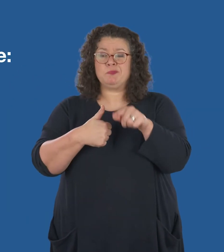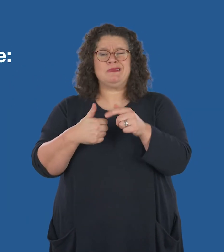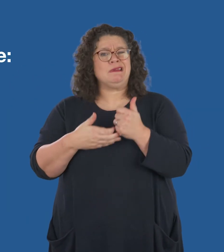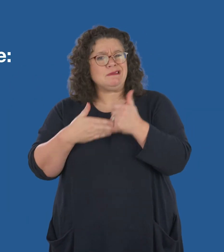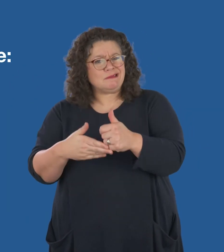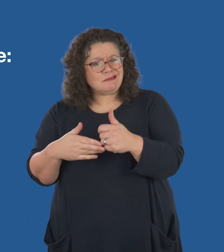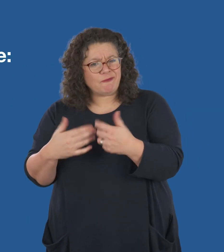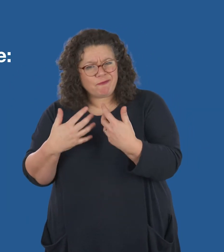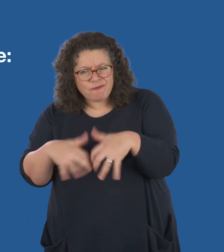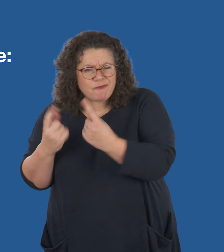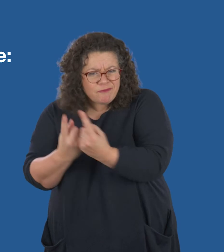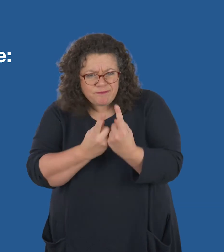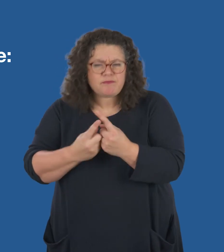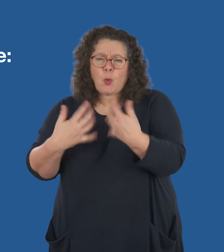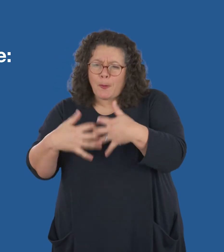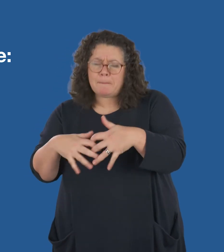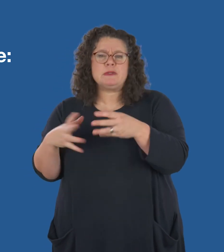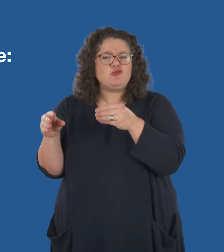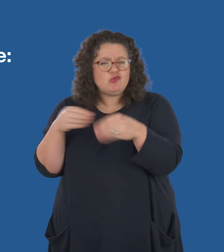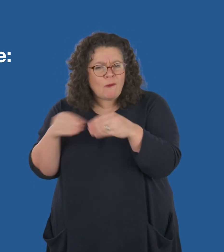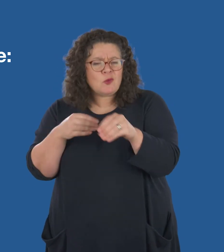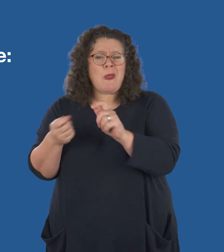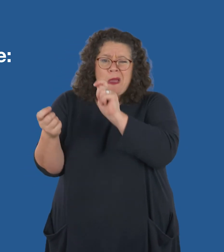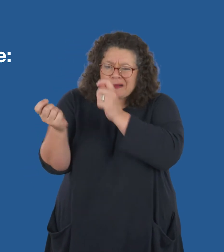software, adaptations to equipment and training in its use,